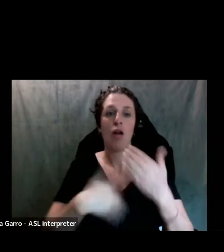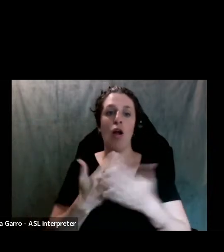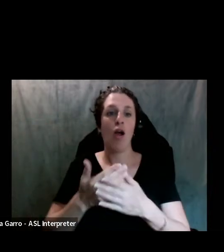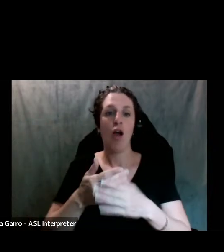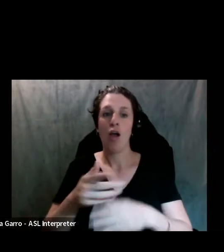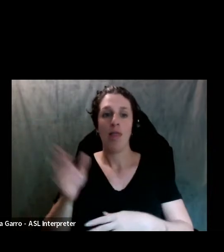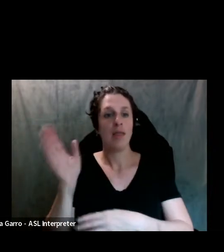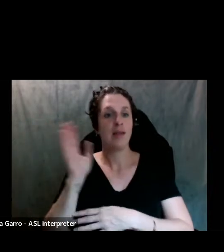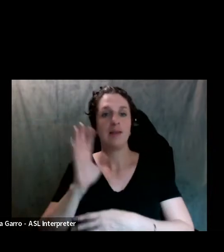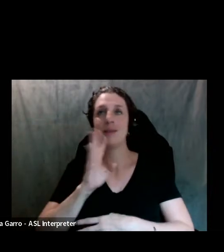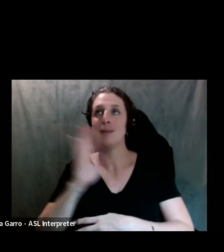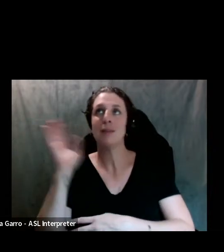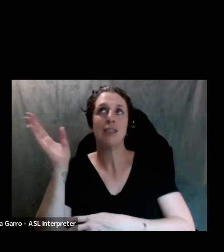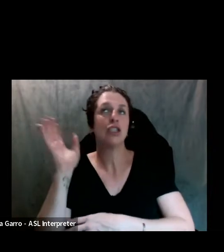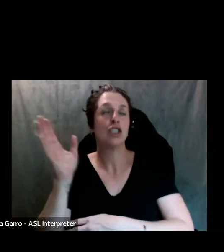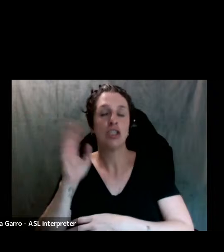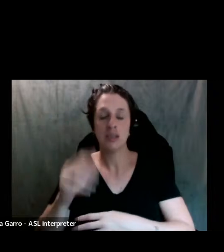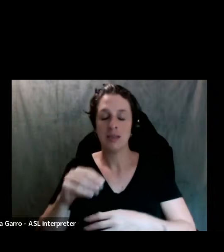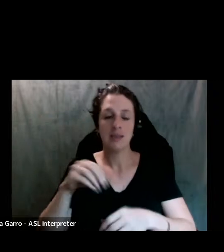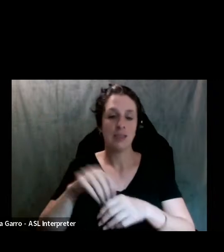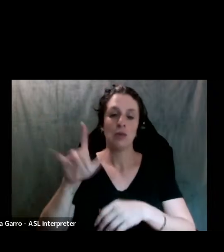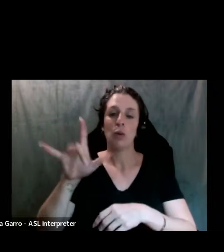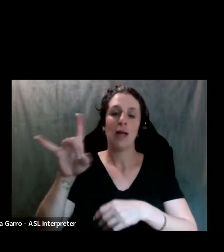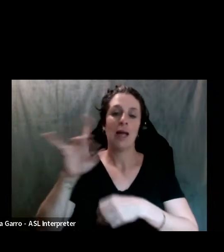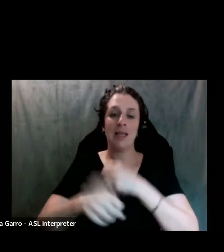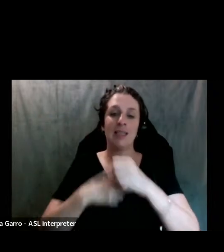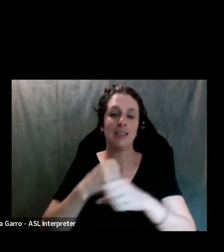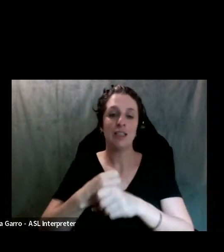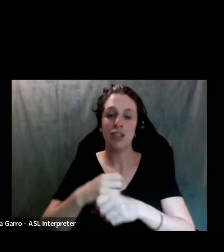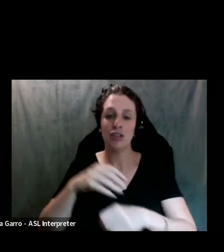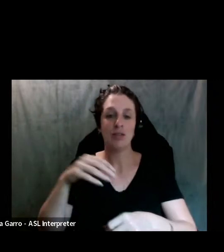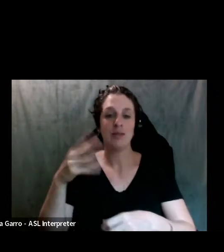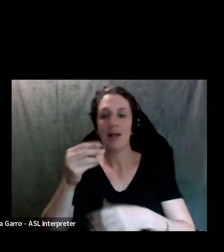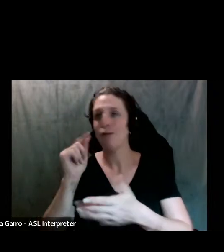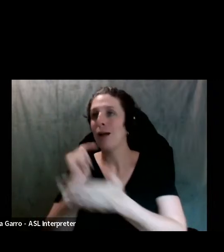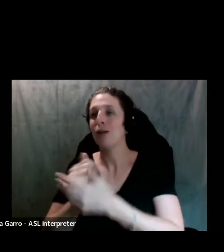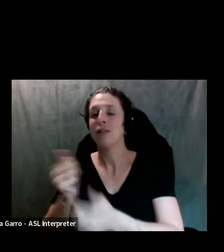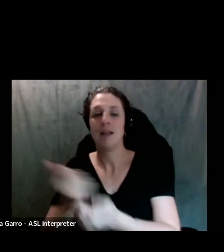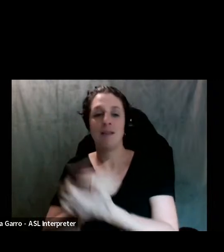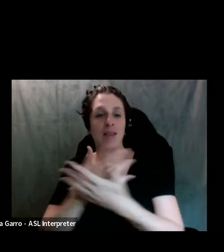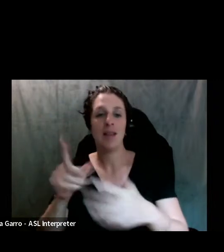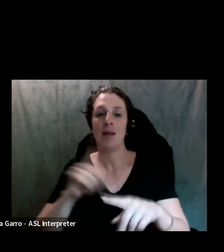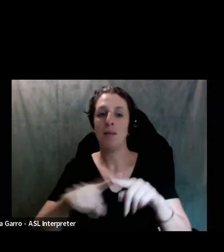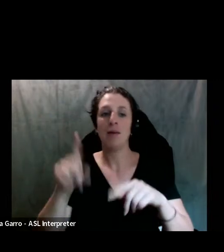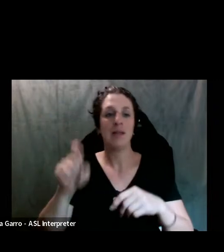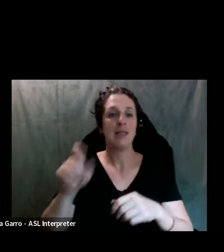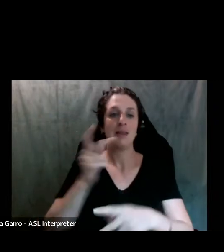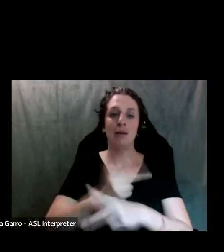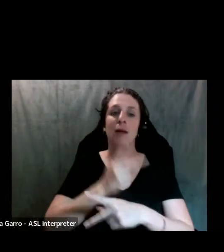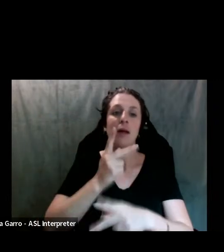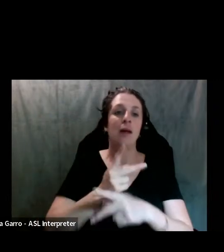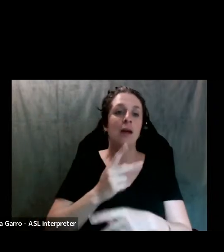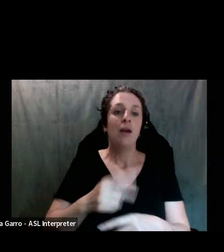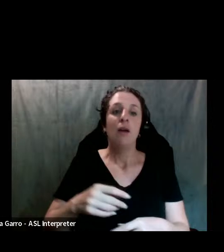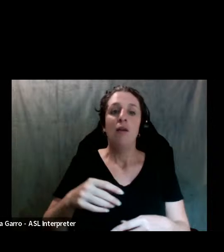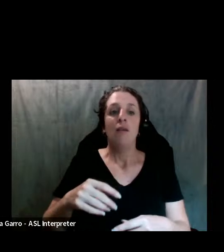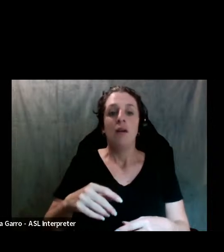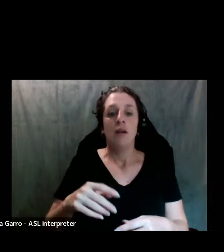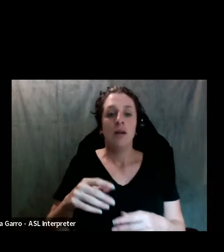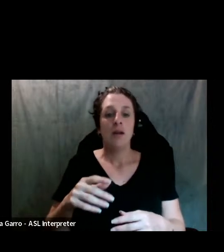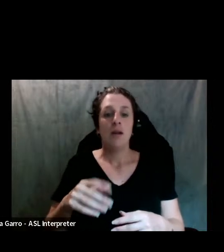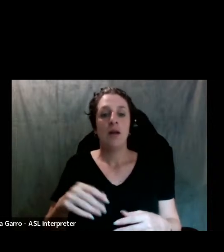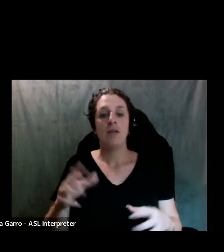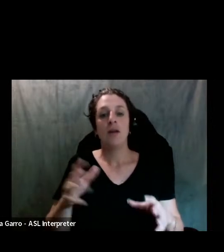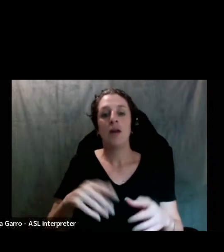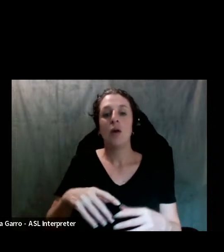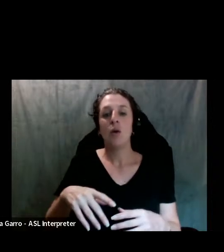I've heard and graduations and everything. But, you need to be careful. What is it? Of whom much is given,